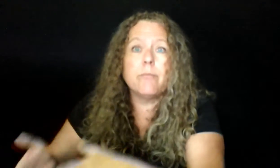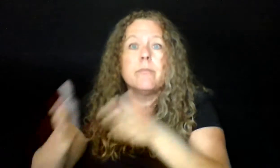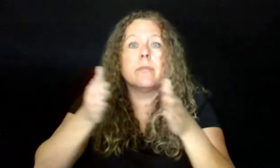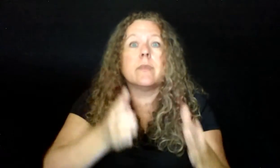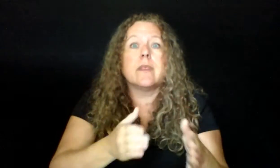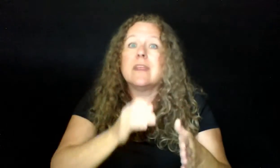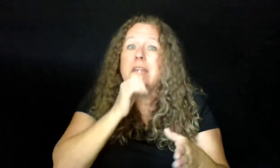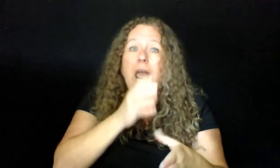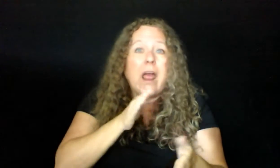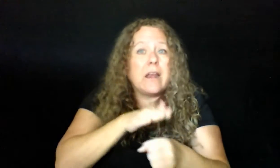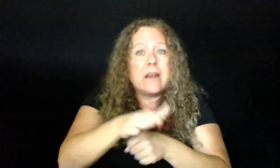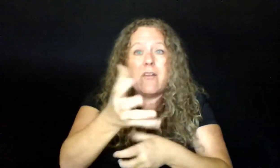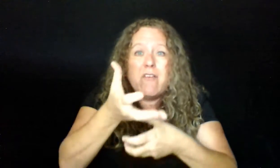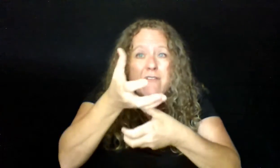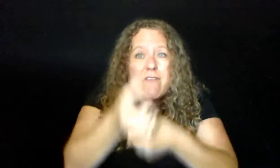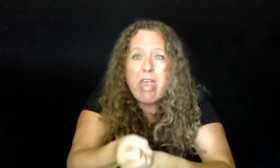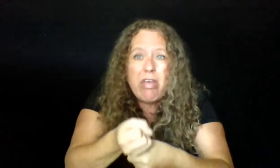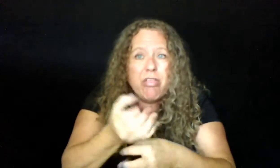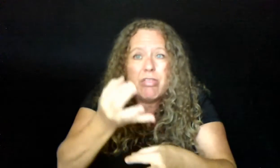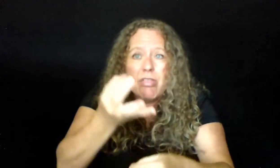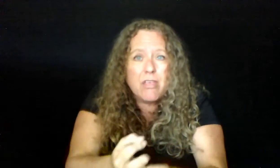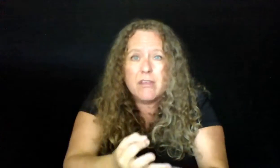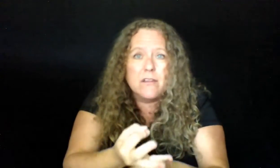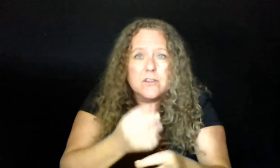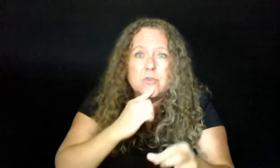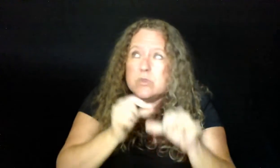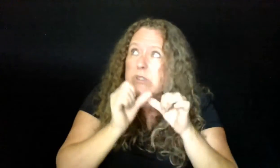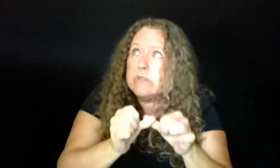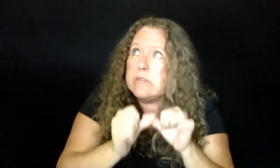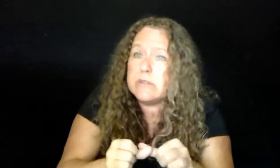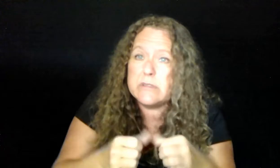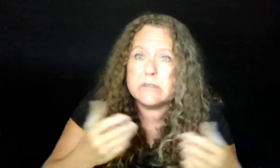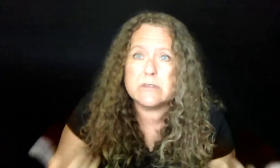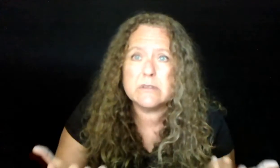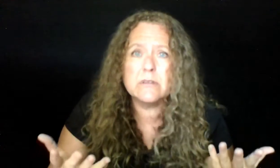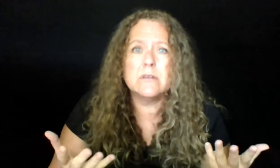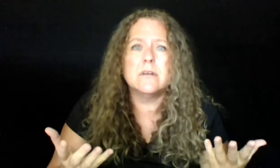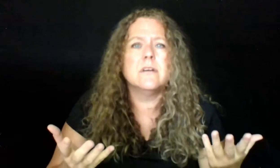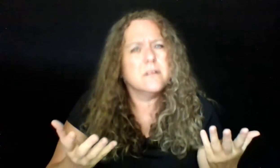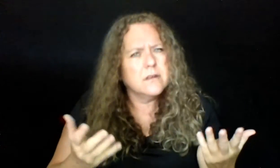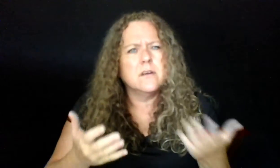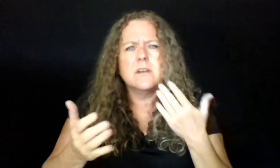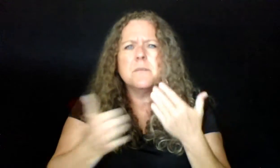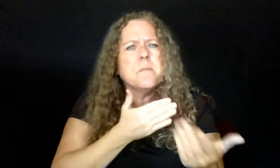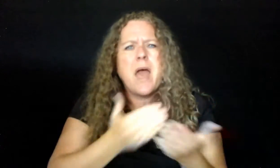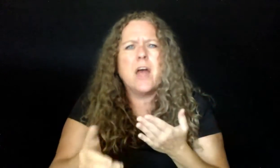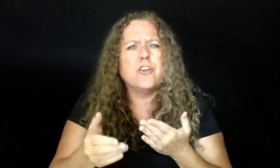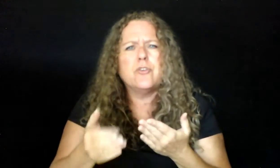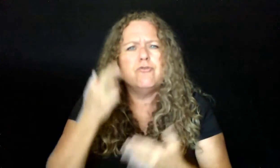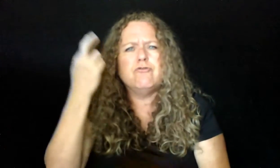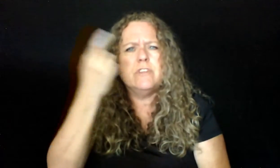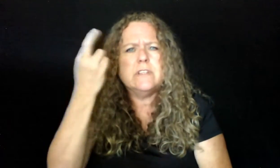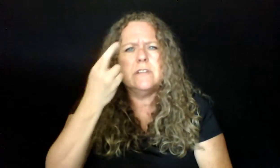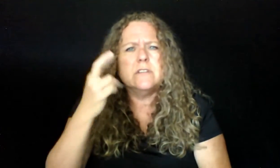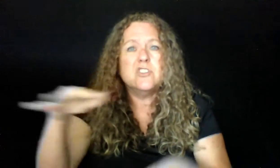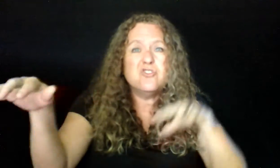didn't have the faith it took to press onward. Whatever it was, these storms were not their demise. They were the course